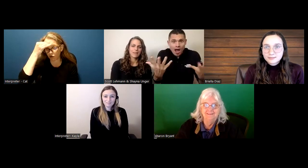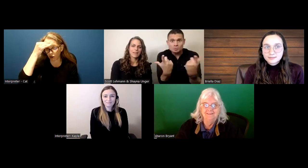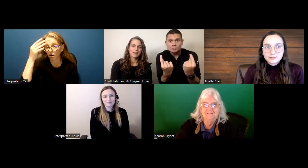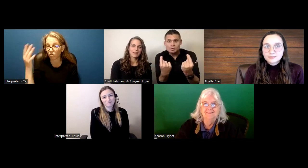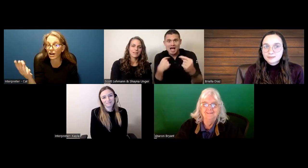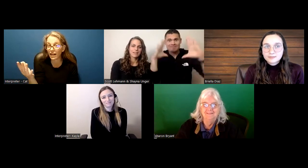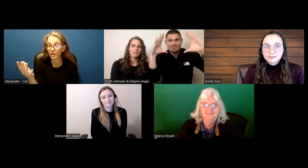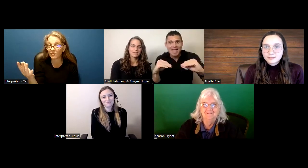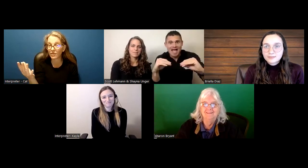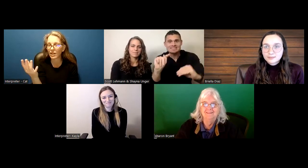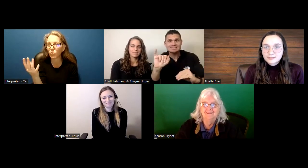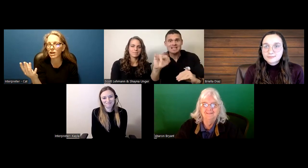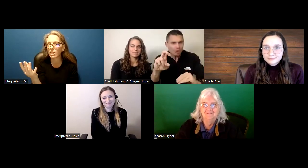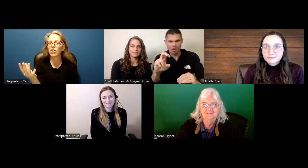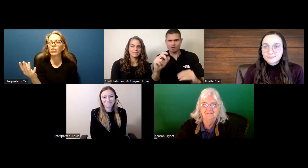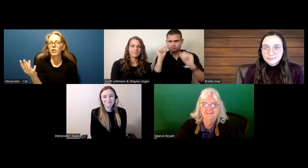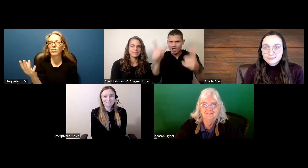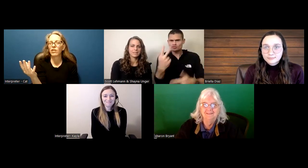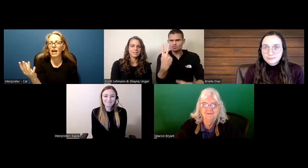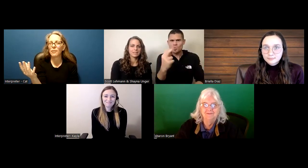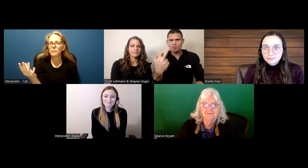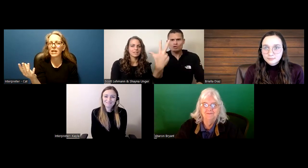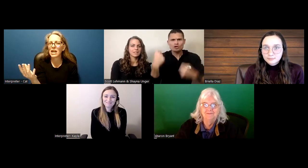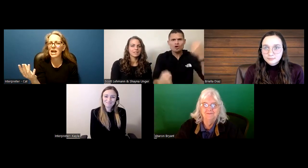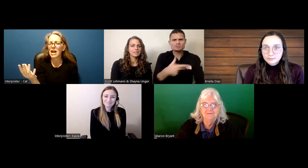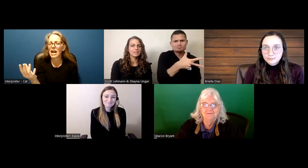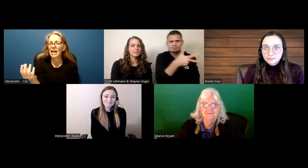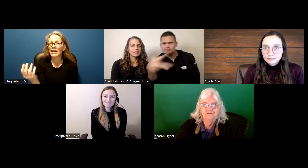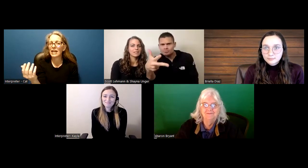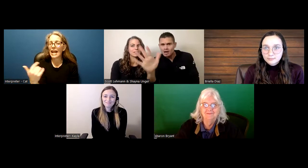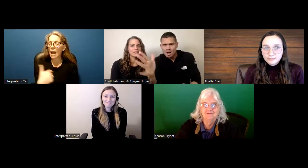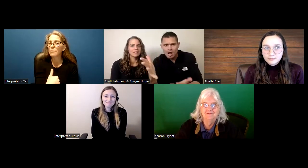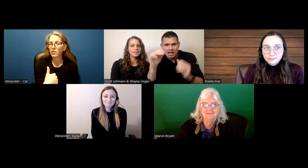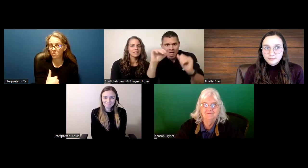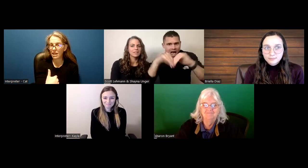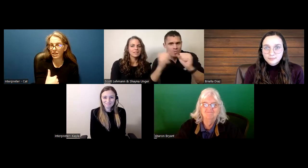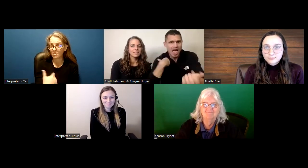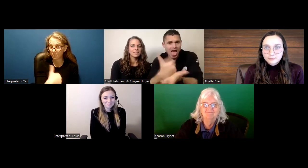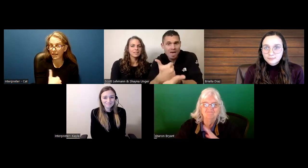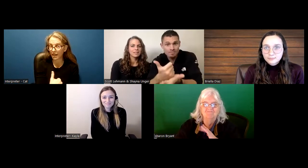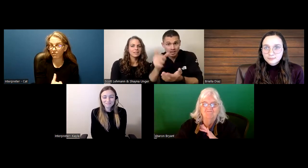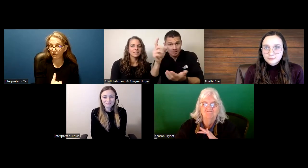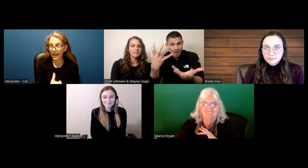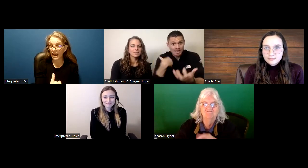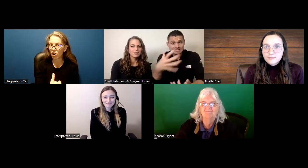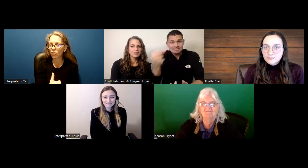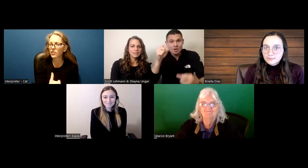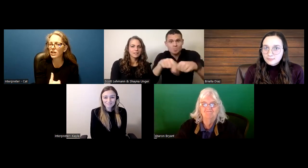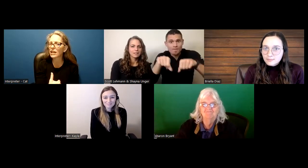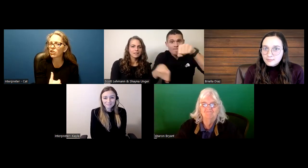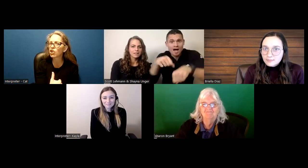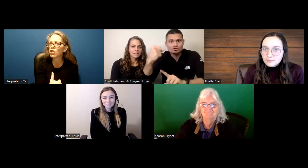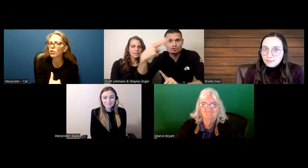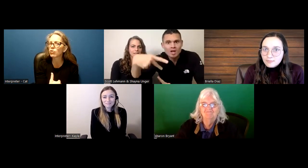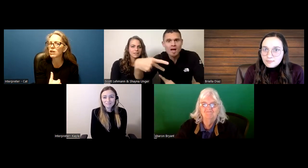life's over, right? It's like, what am I going to do with this flat? And it happened to me that my bike got a flat, and all of a